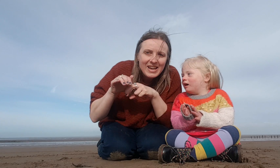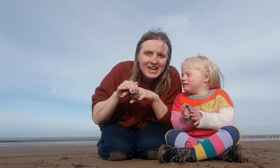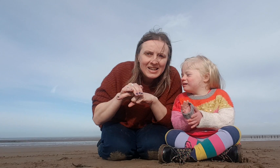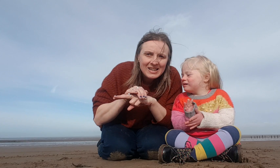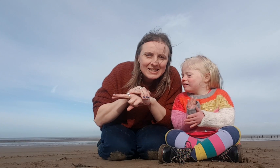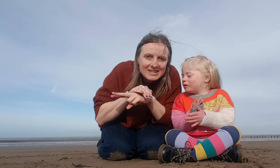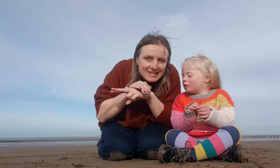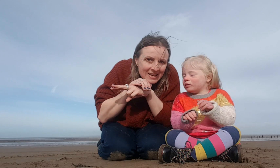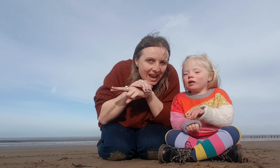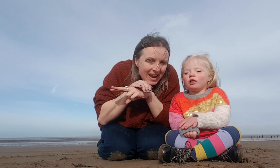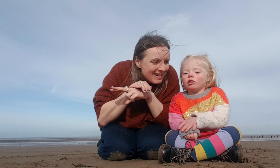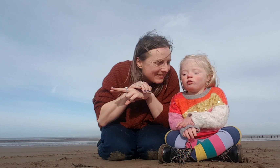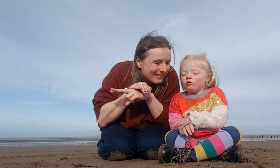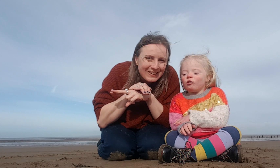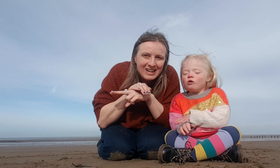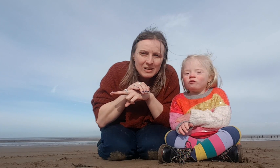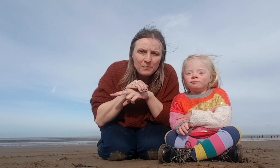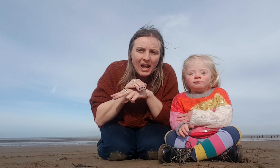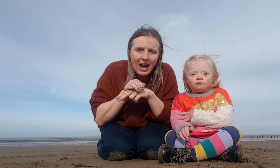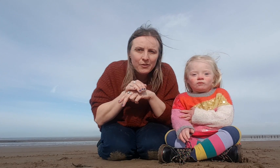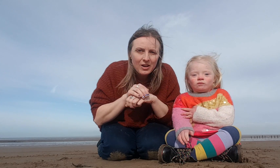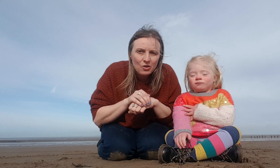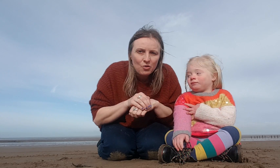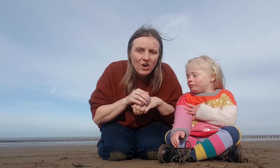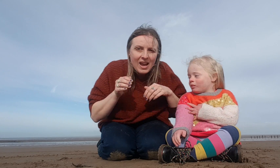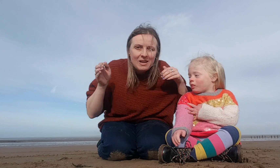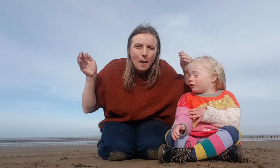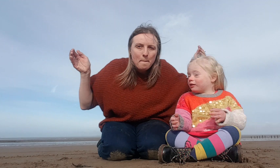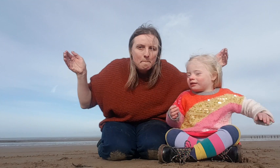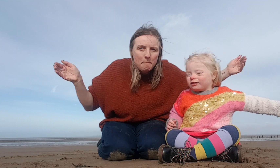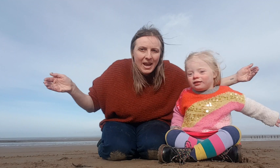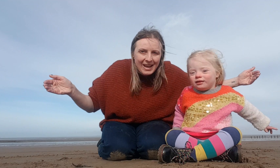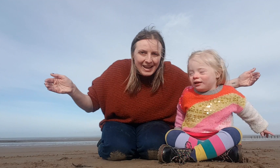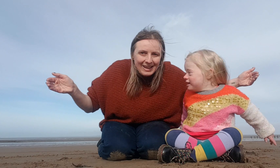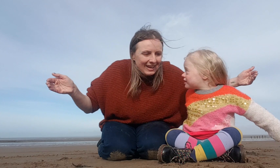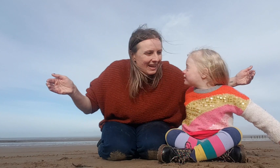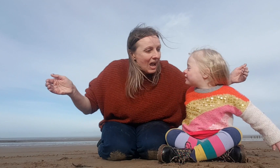tiny snail and a great big